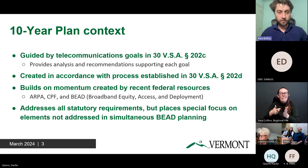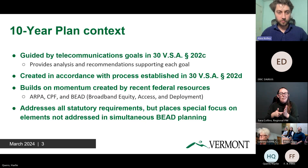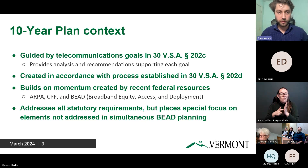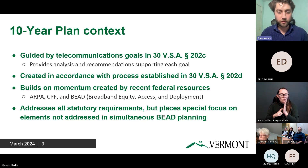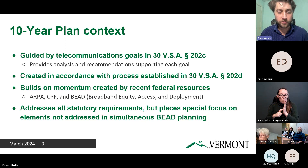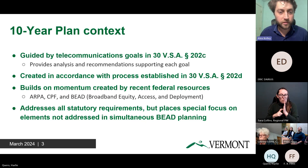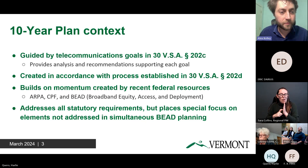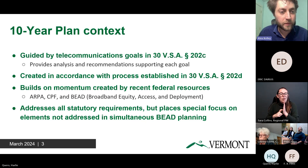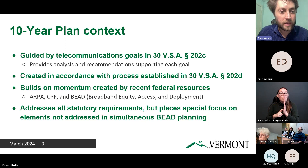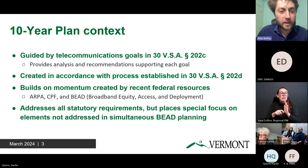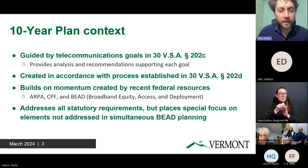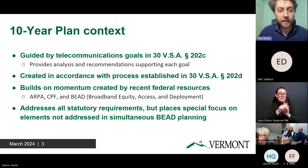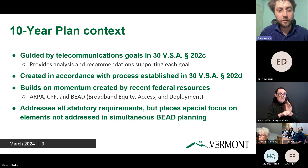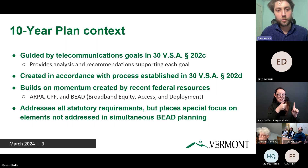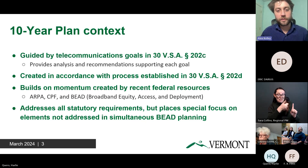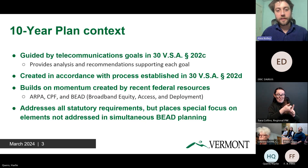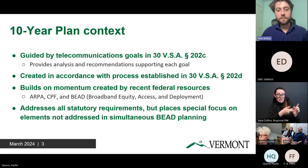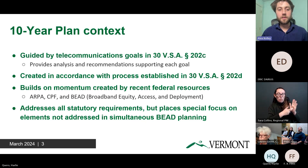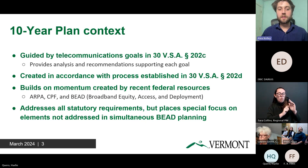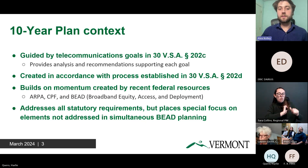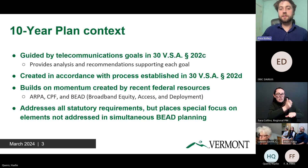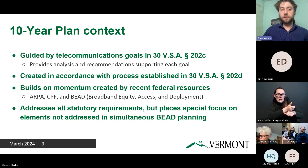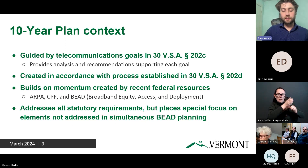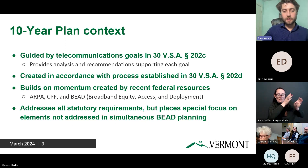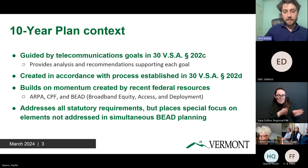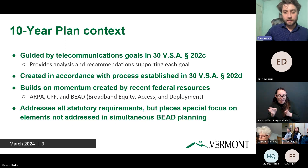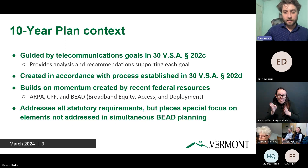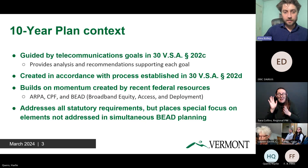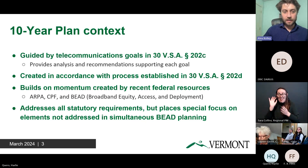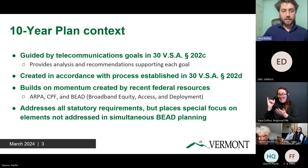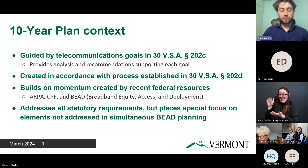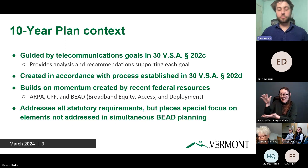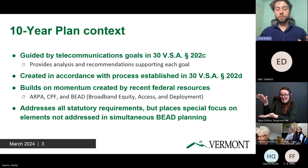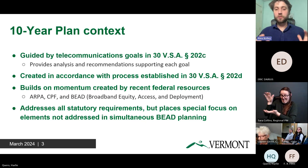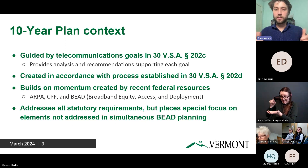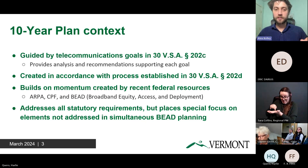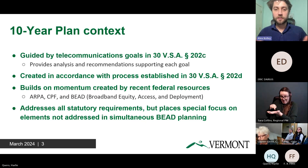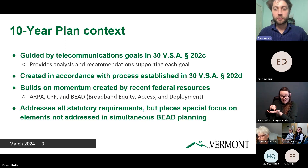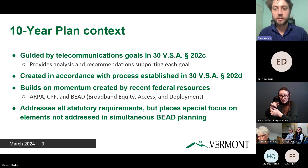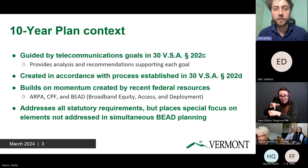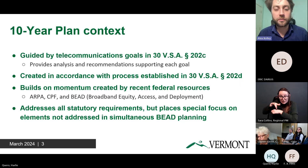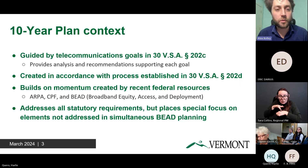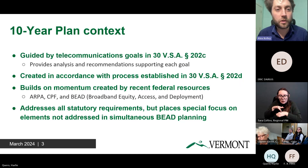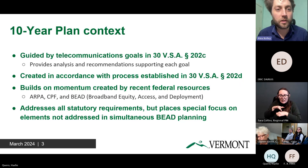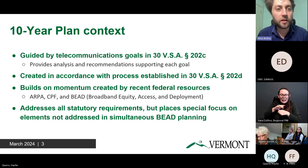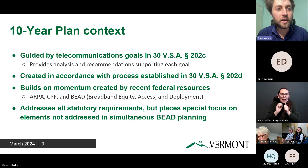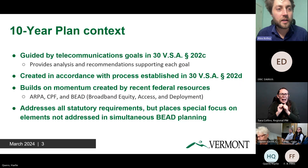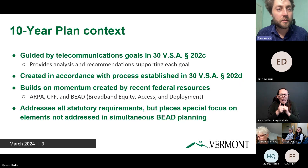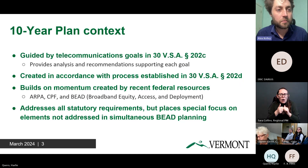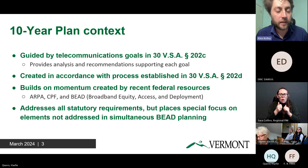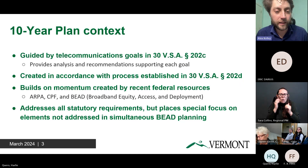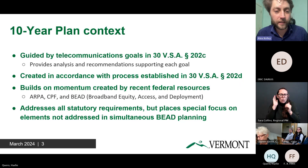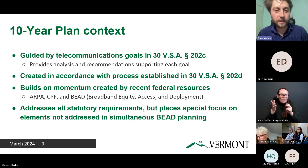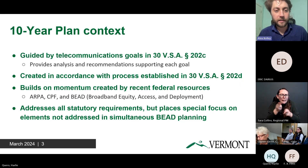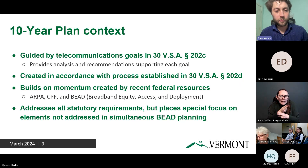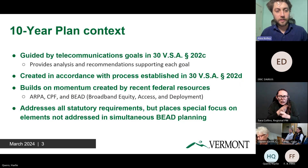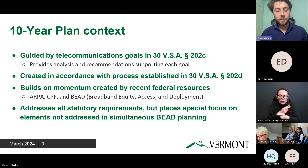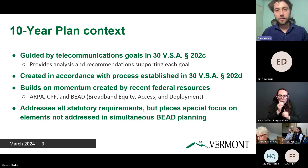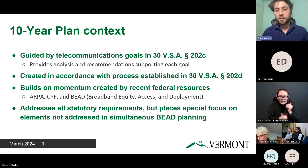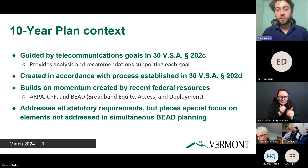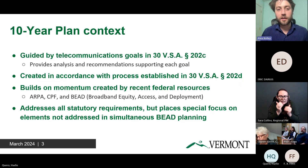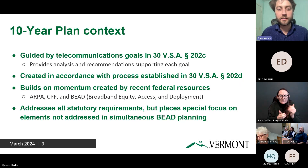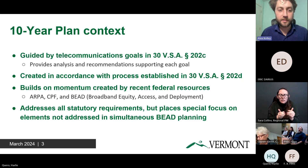those resources. And what that means is that as we were creating this 2024 plan,